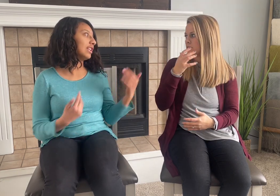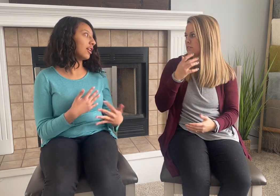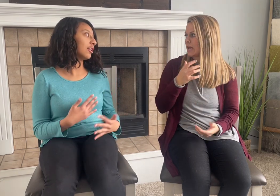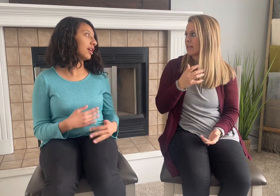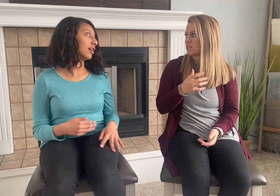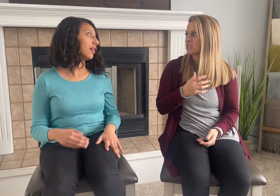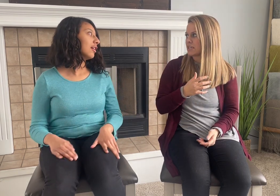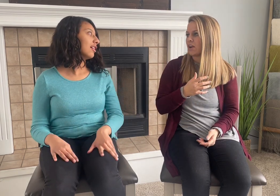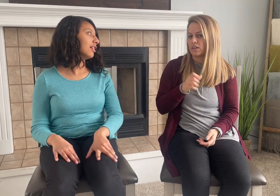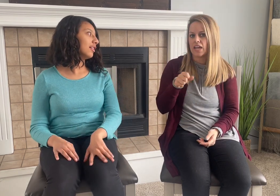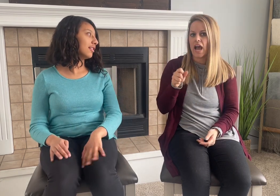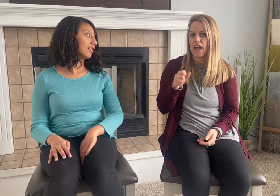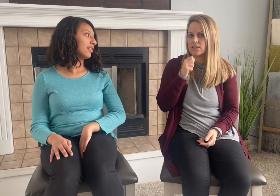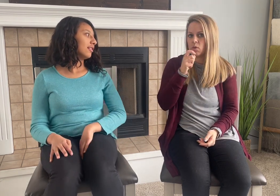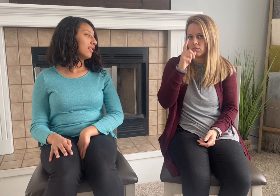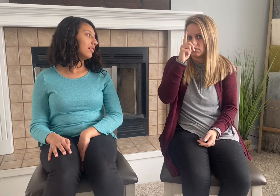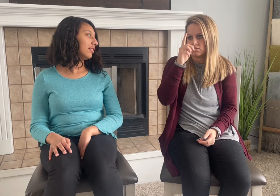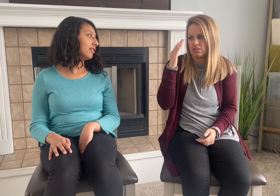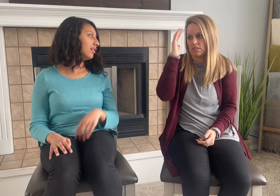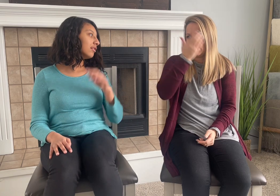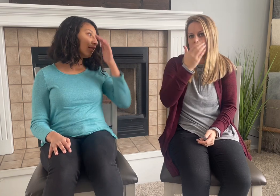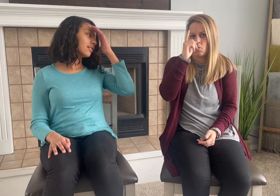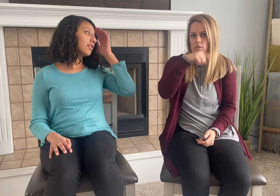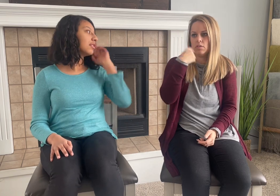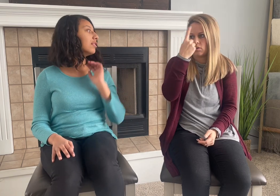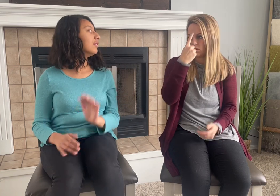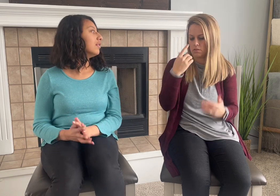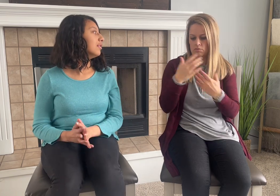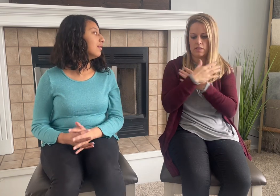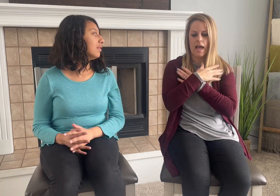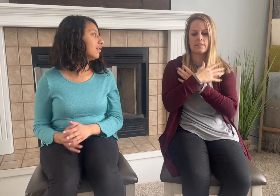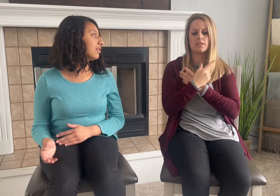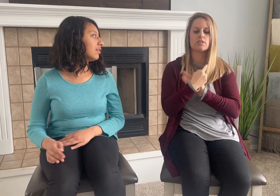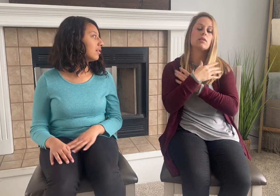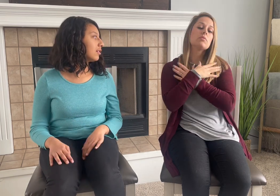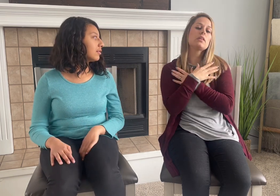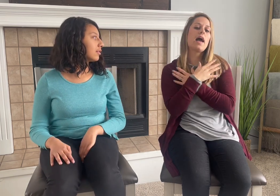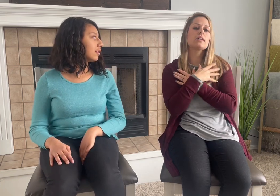scared. Yeah. I don't seem or look relaxed. It's like relaxed.